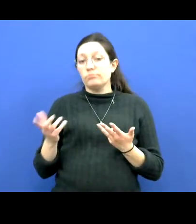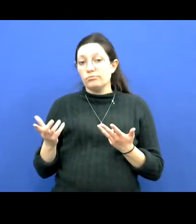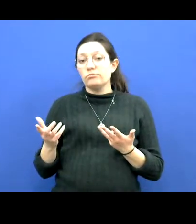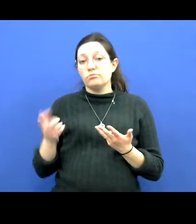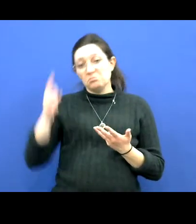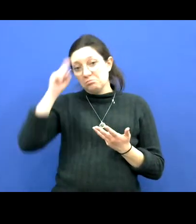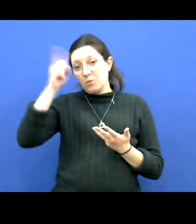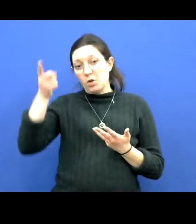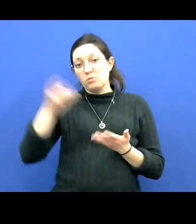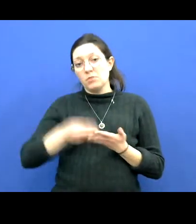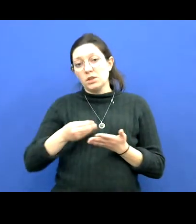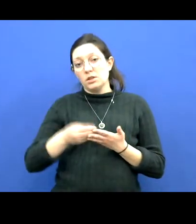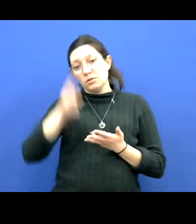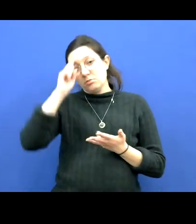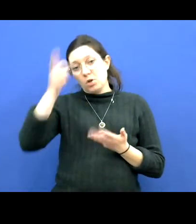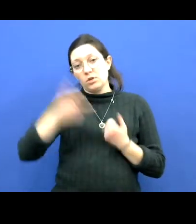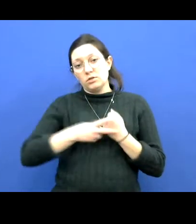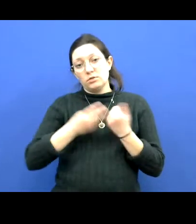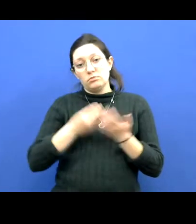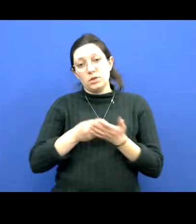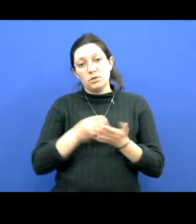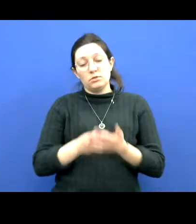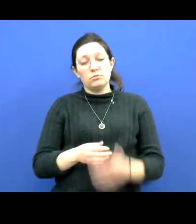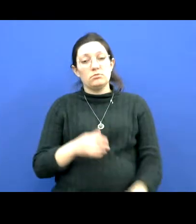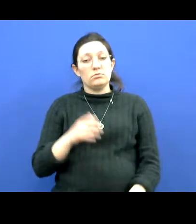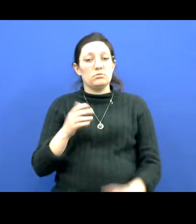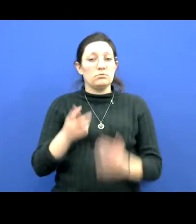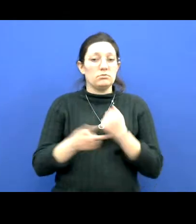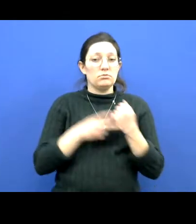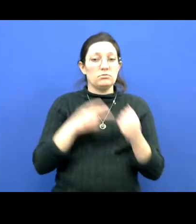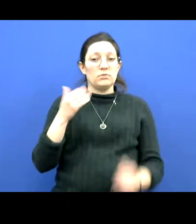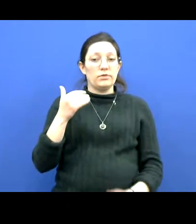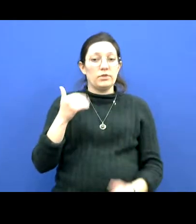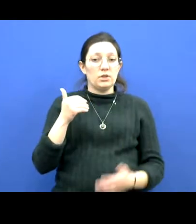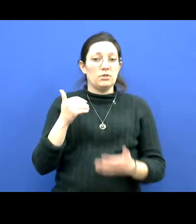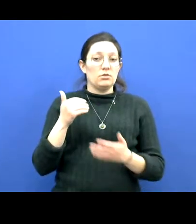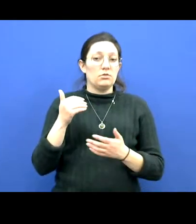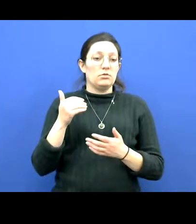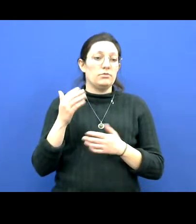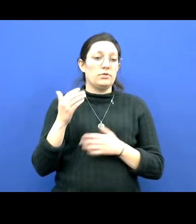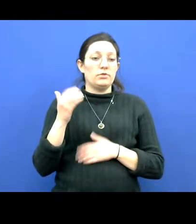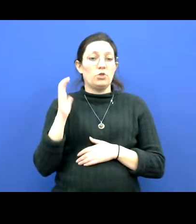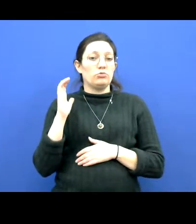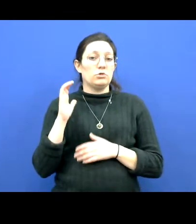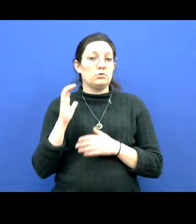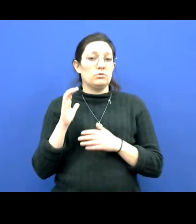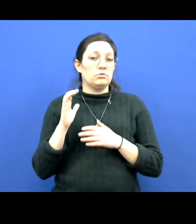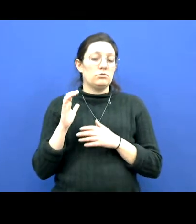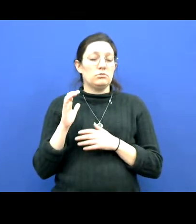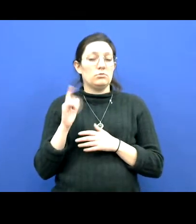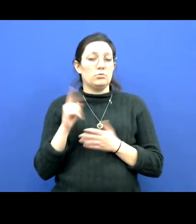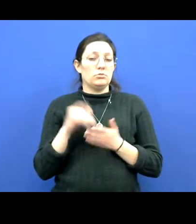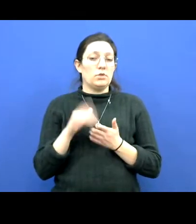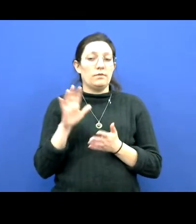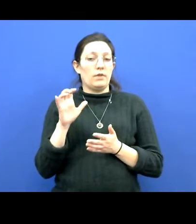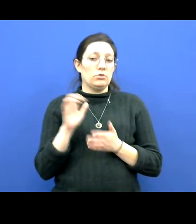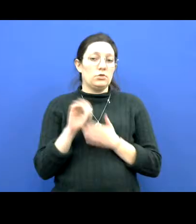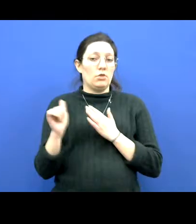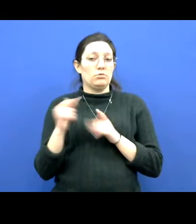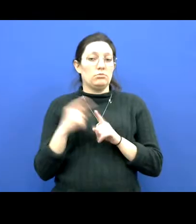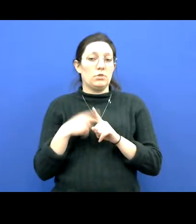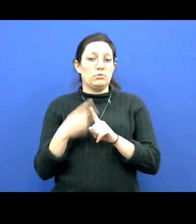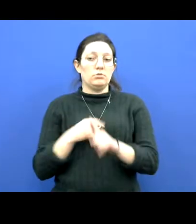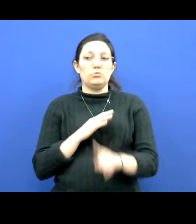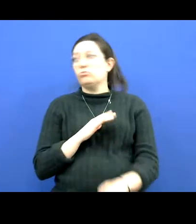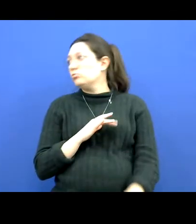fiscally smart and saving $16,000 or $15,000 a month is good. Good job. thanks. Any